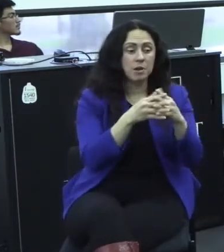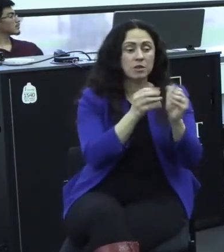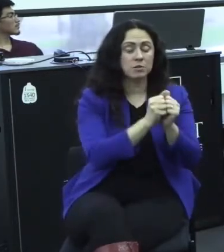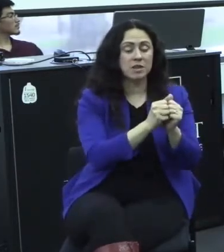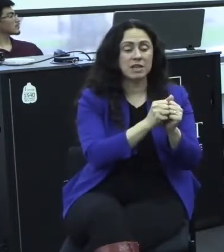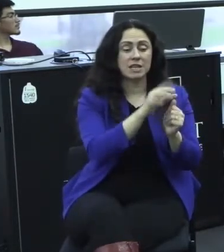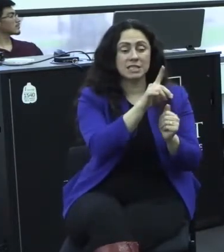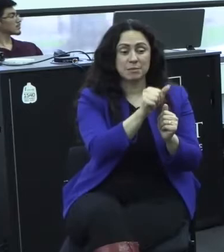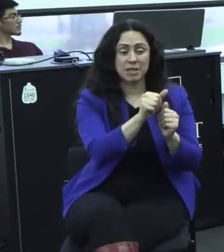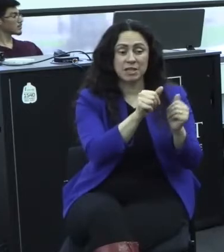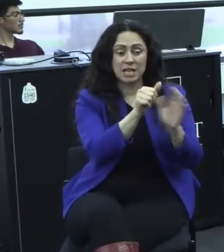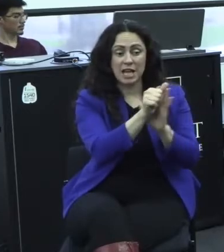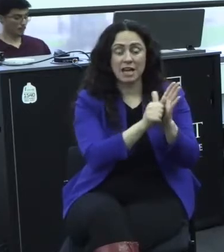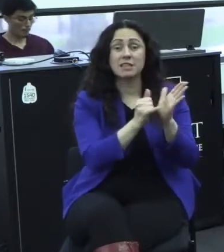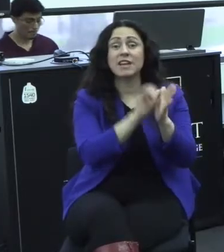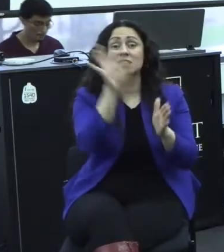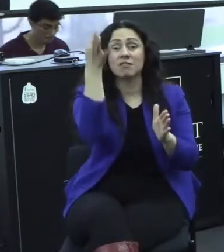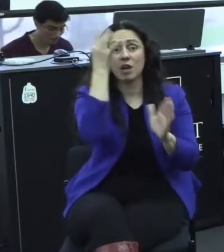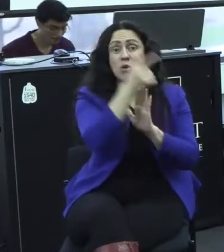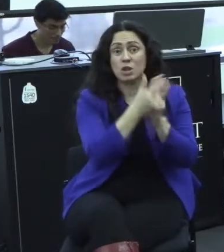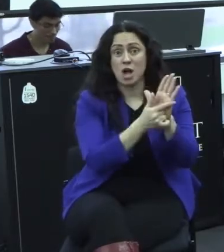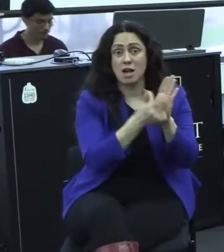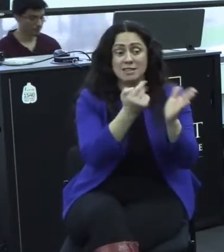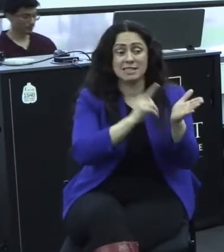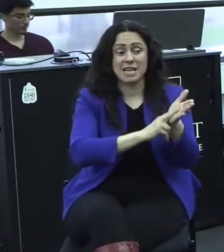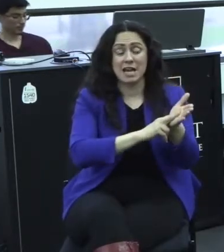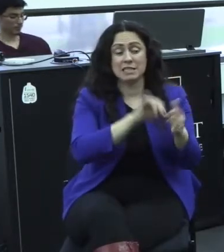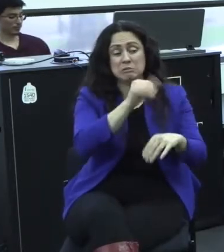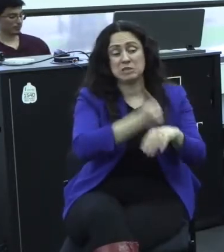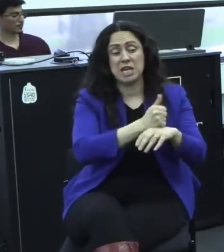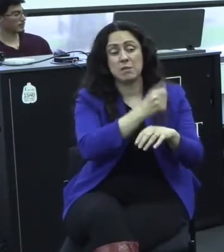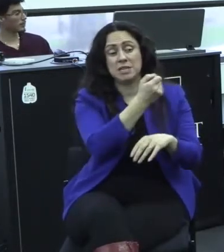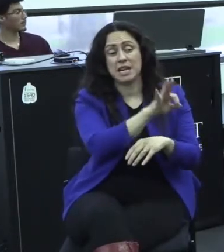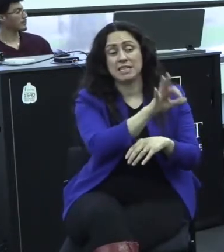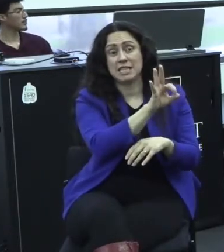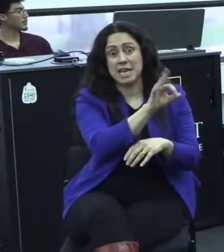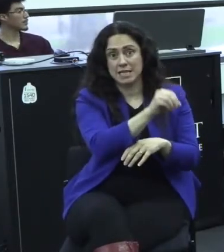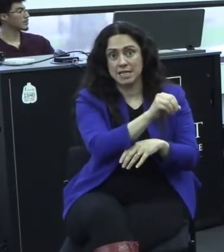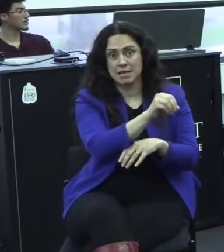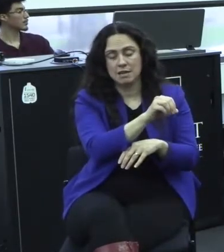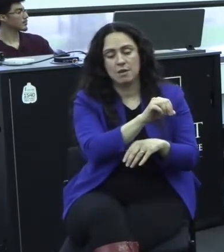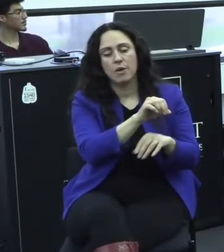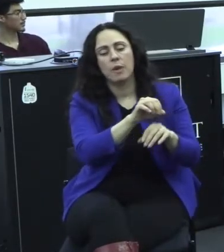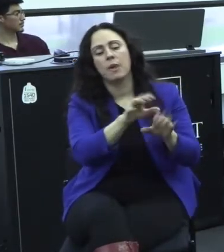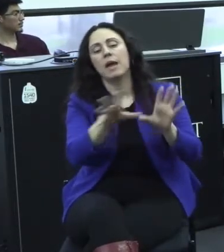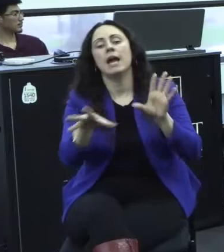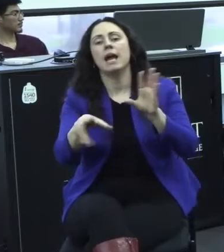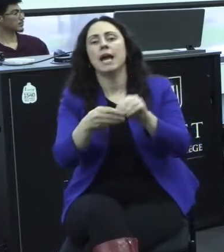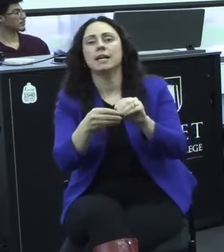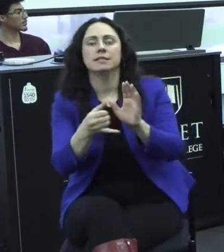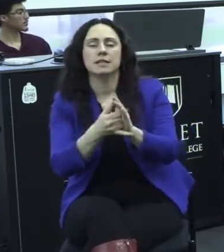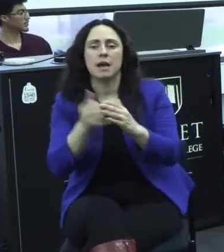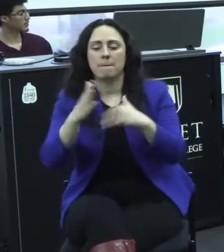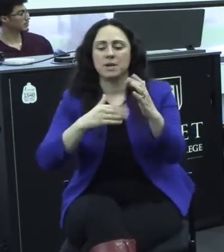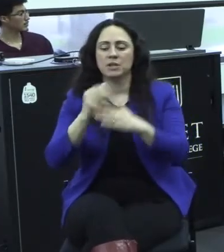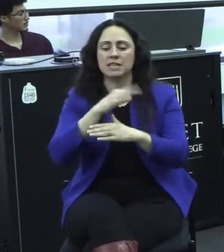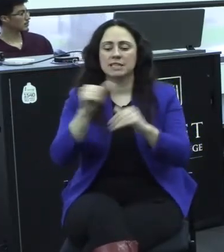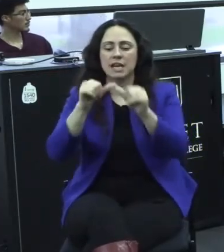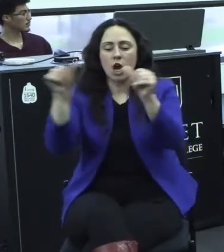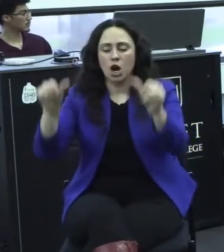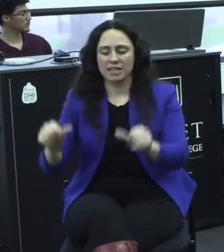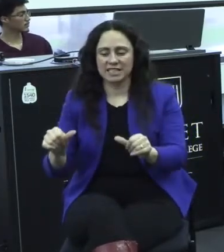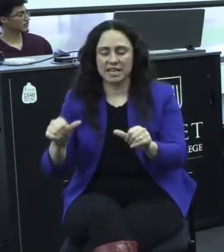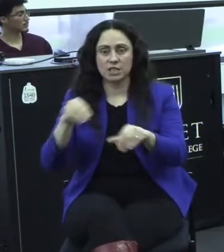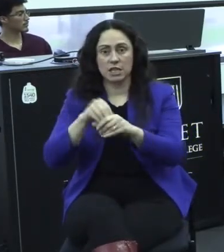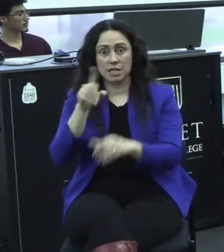federal law. Again, that was signed into law in 1990. In addition to that, buildings and architecture